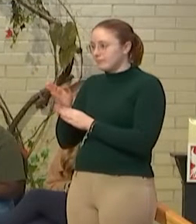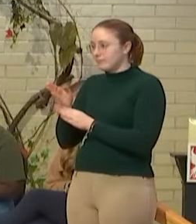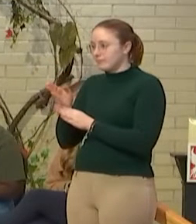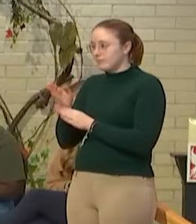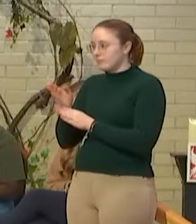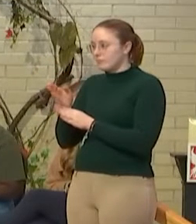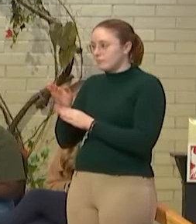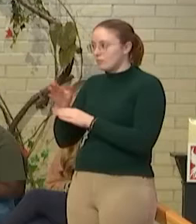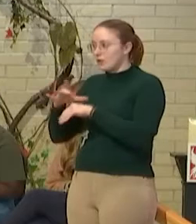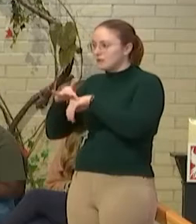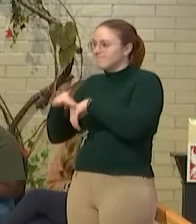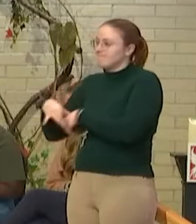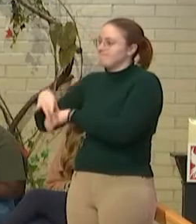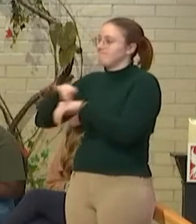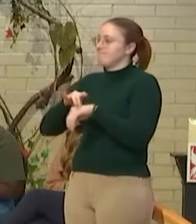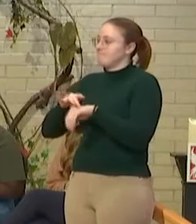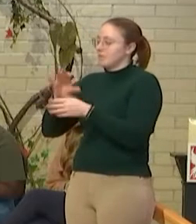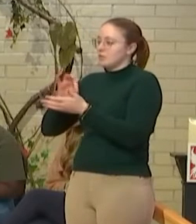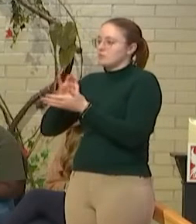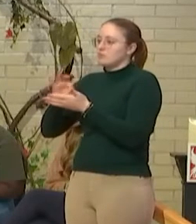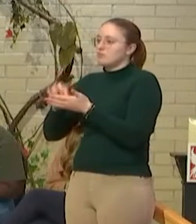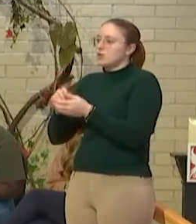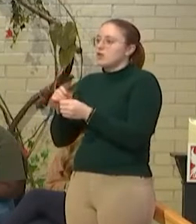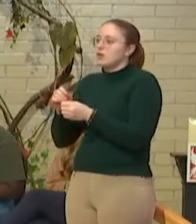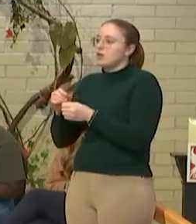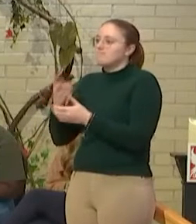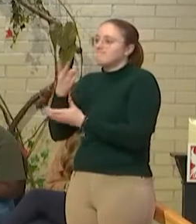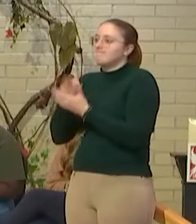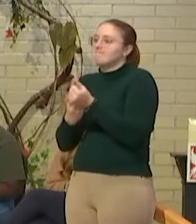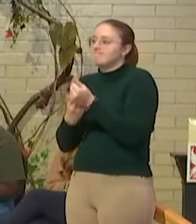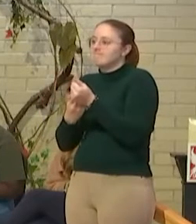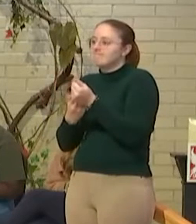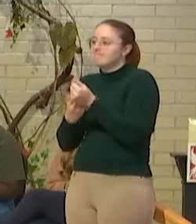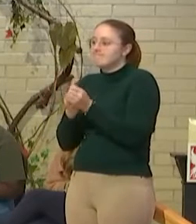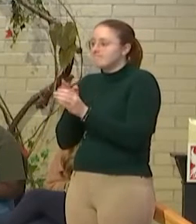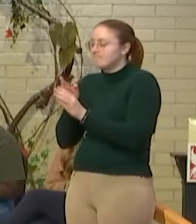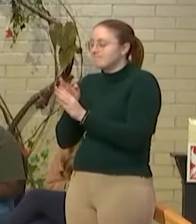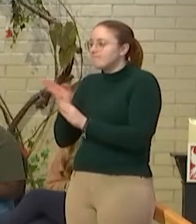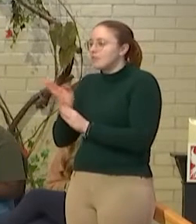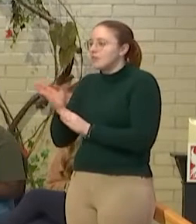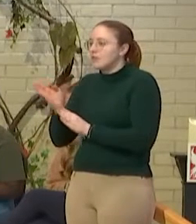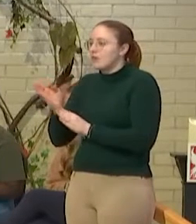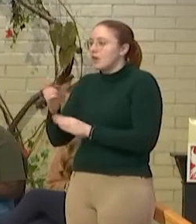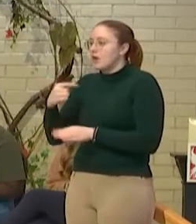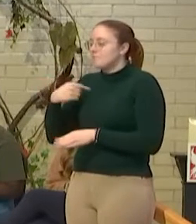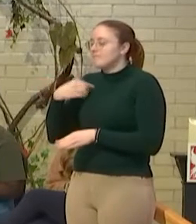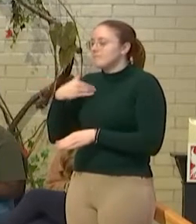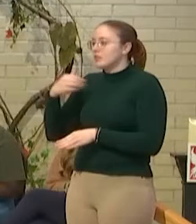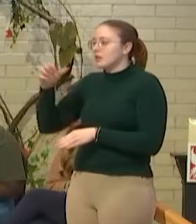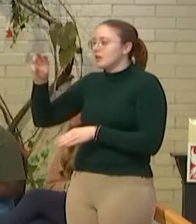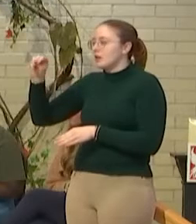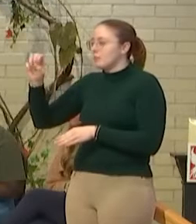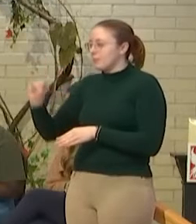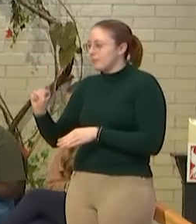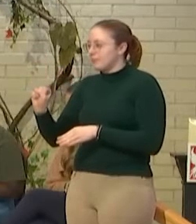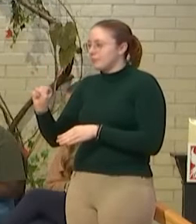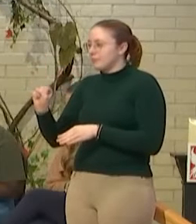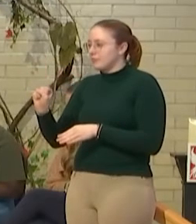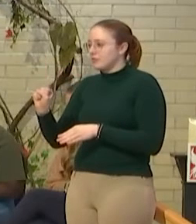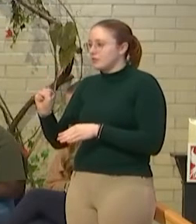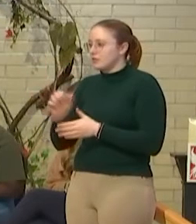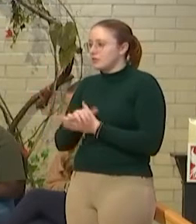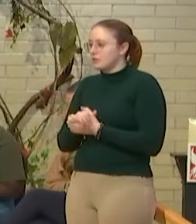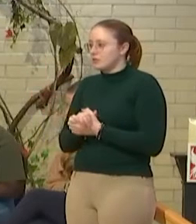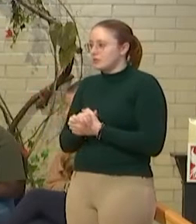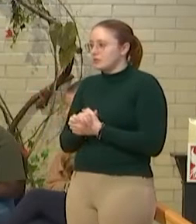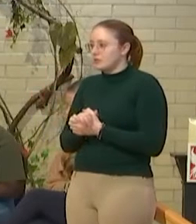and writing double major. I have multiple sclerosis, and because of that, I